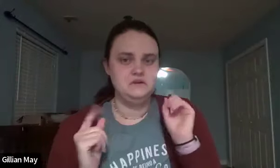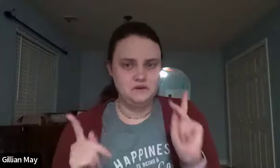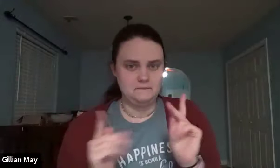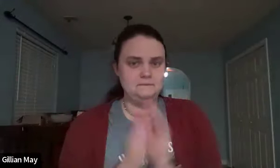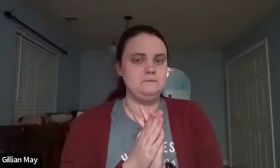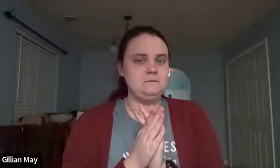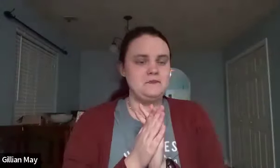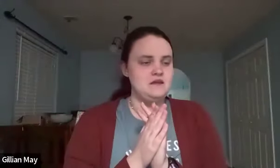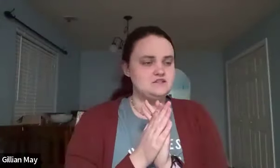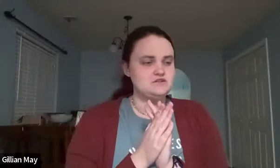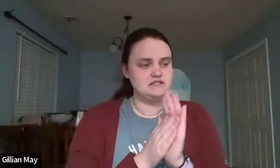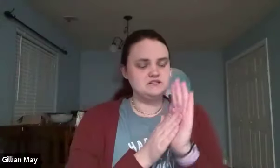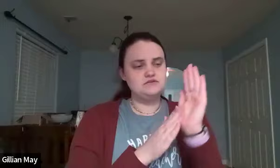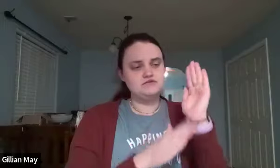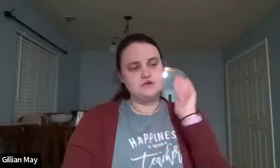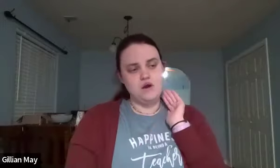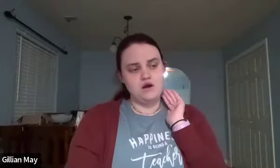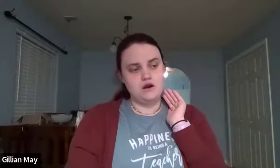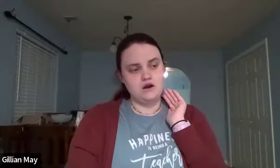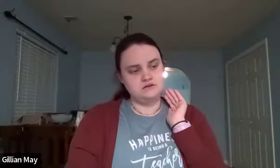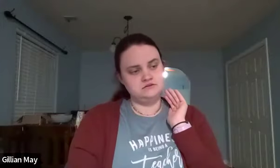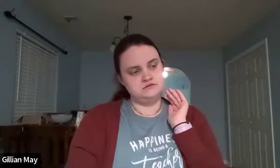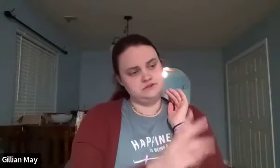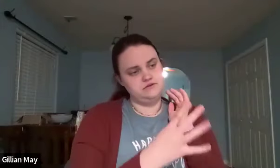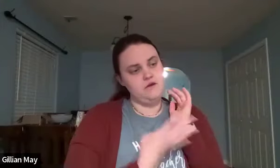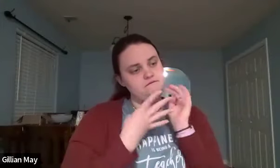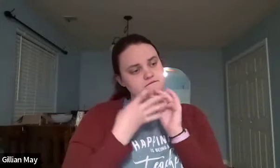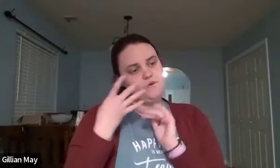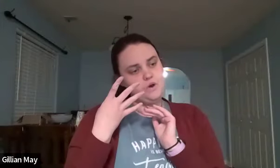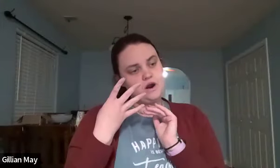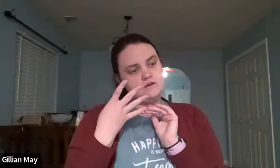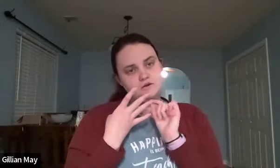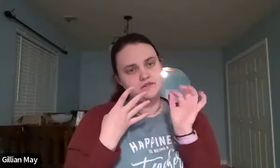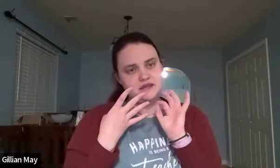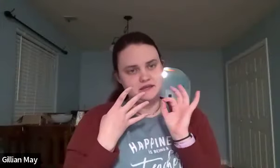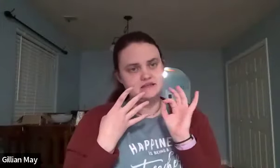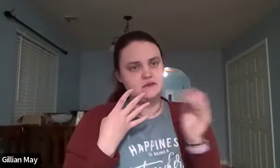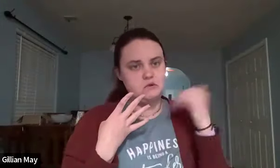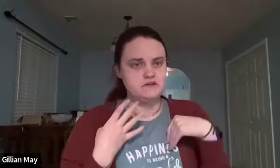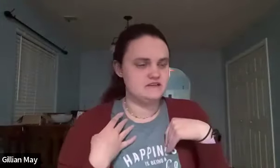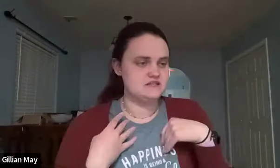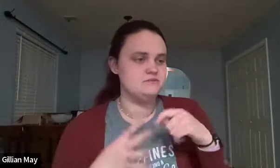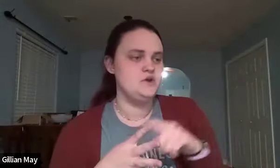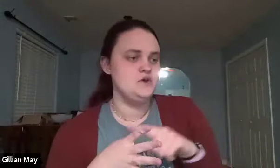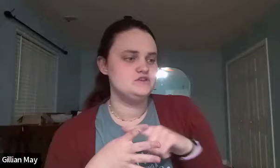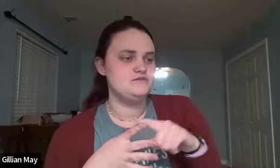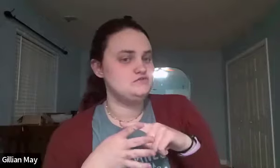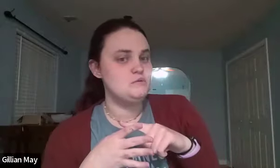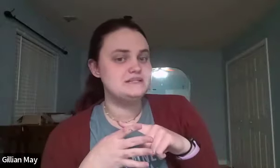Okay. So let's go through our 4 little things and then we'll move on to the next one. So first one was